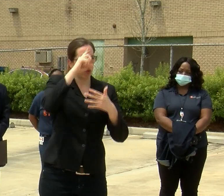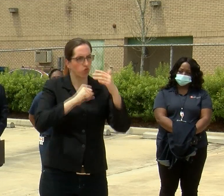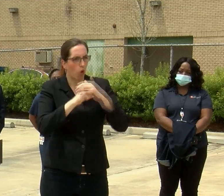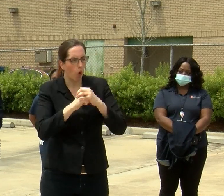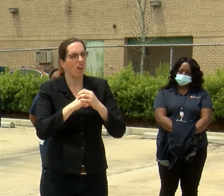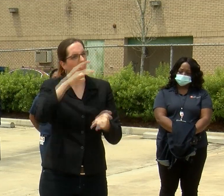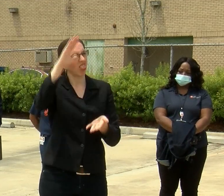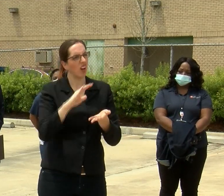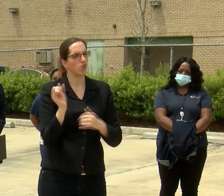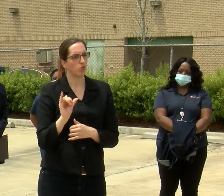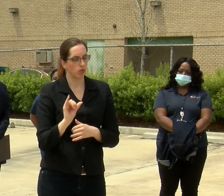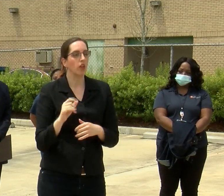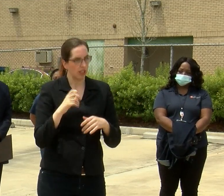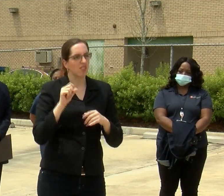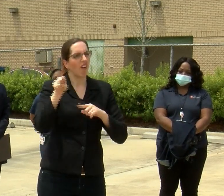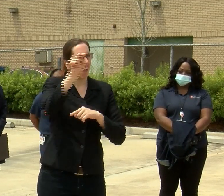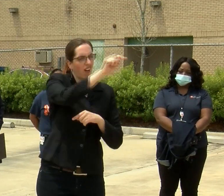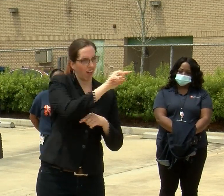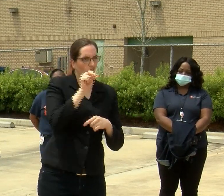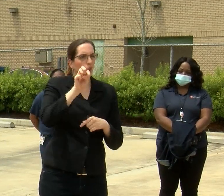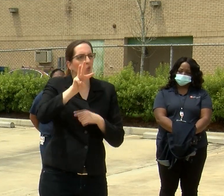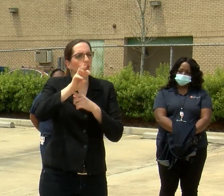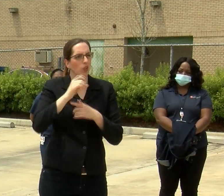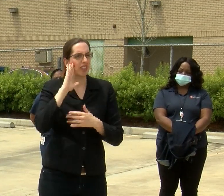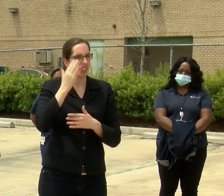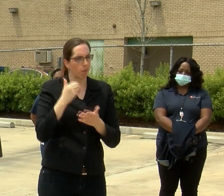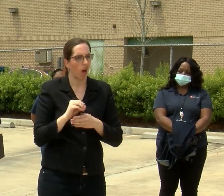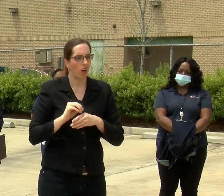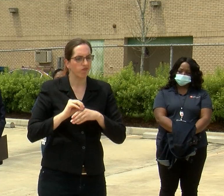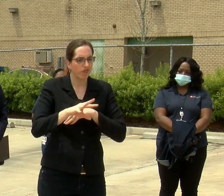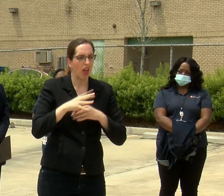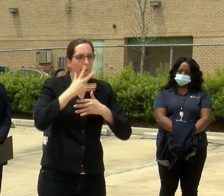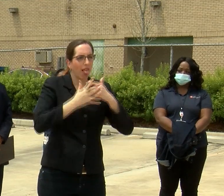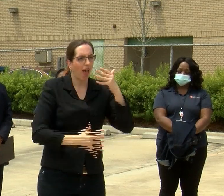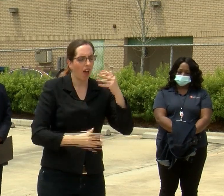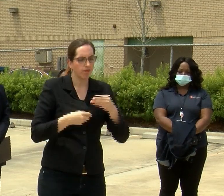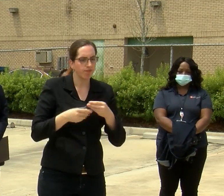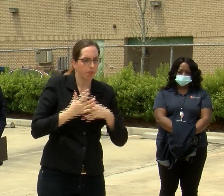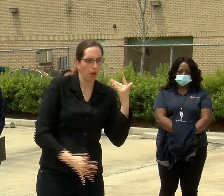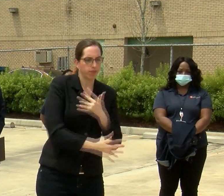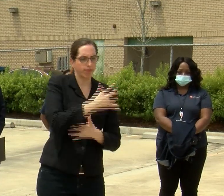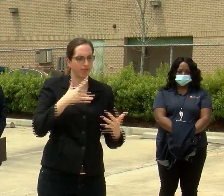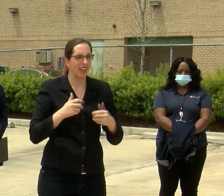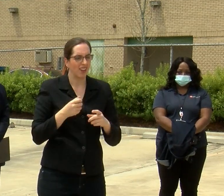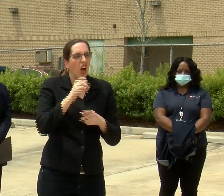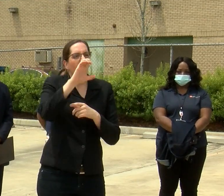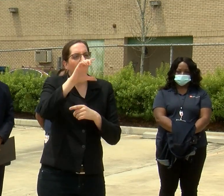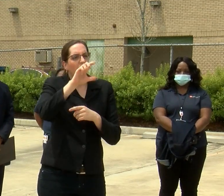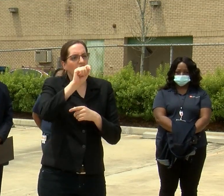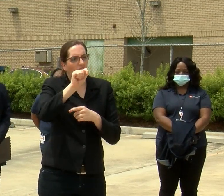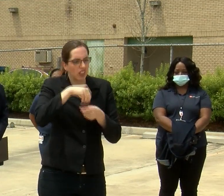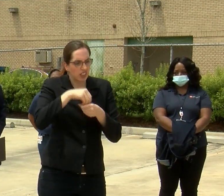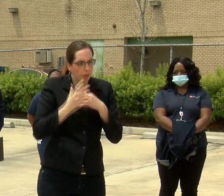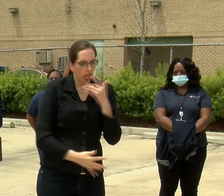thing about that is coming out and has been in the media about this virus is it does seem to affect the blood and cause clotting, and clots can cause heart attacks and cause